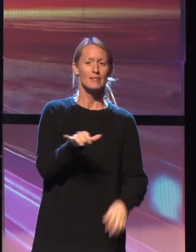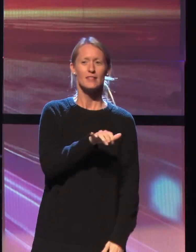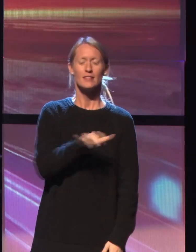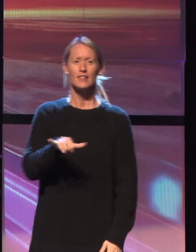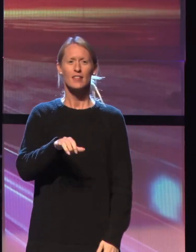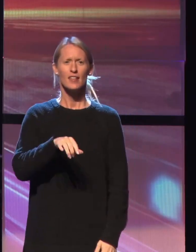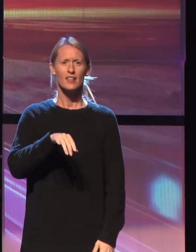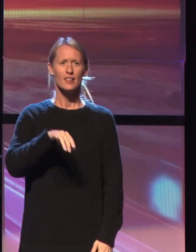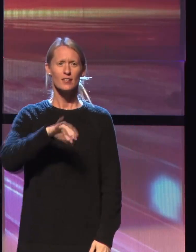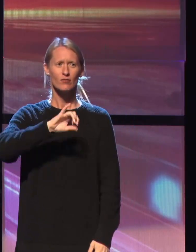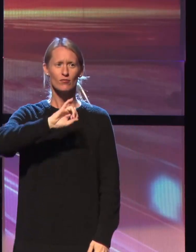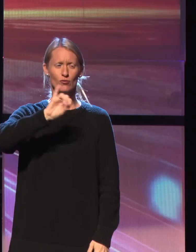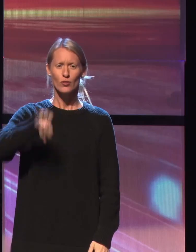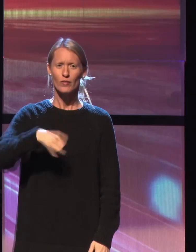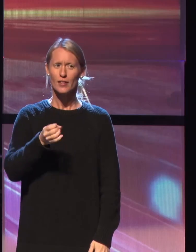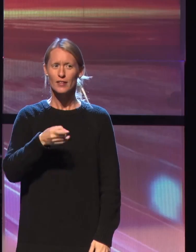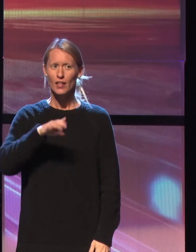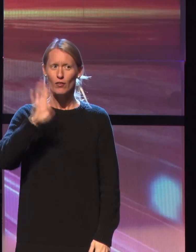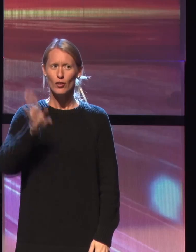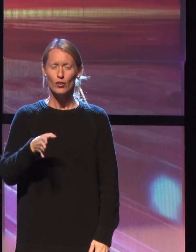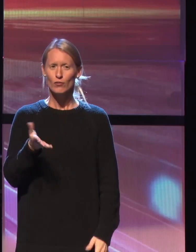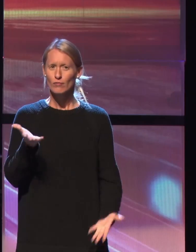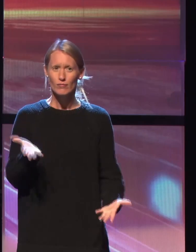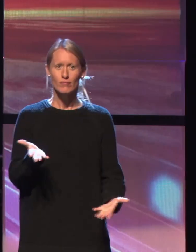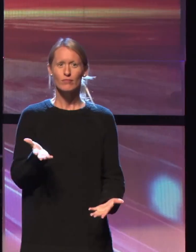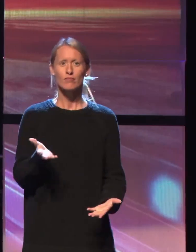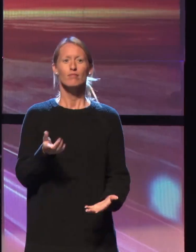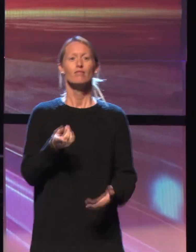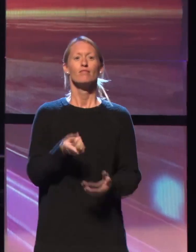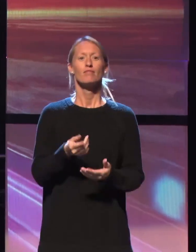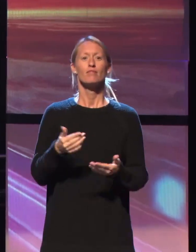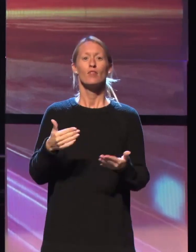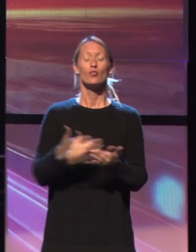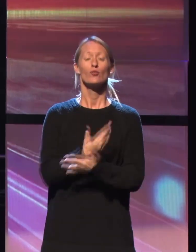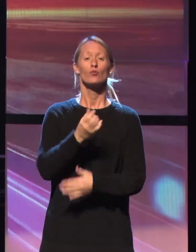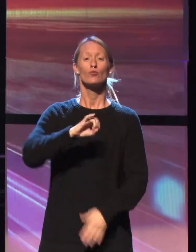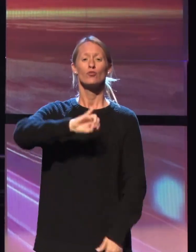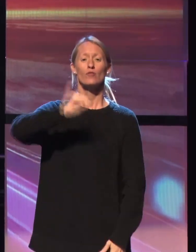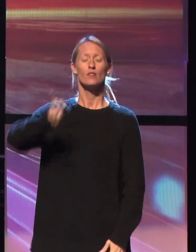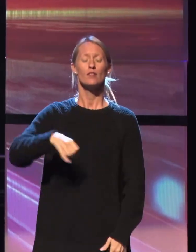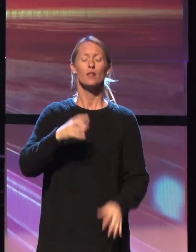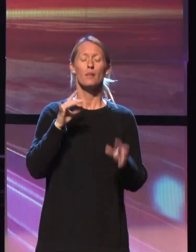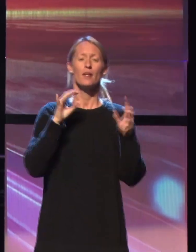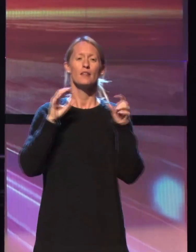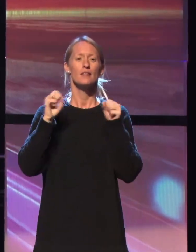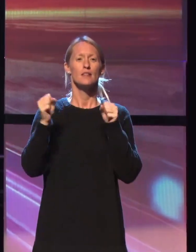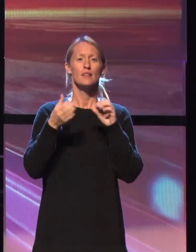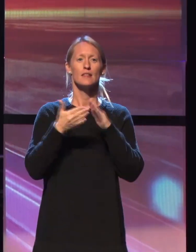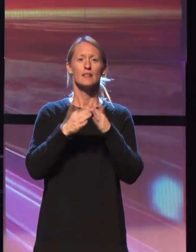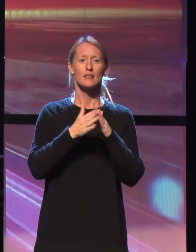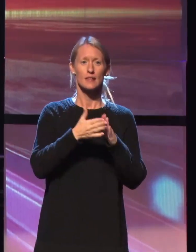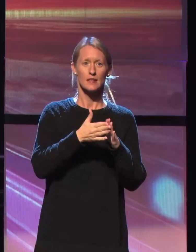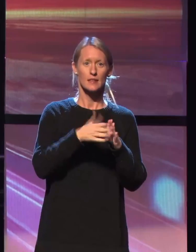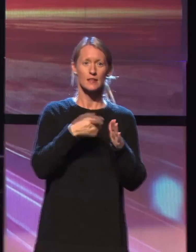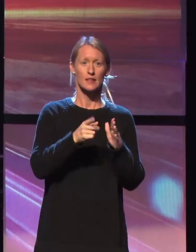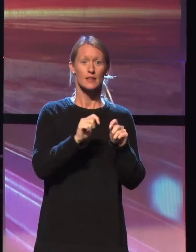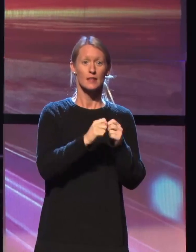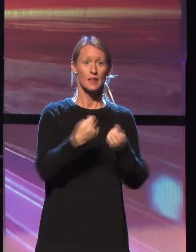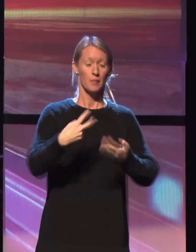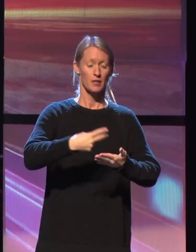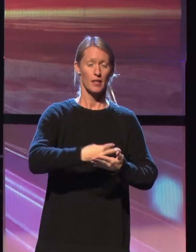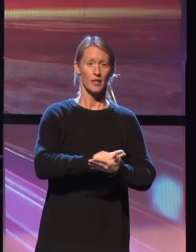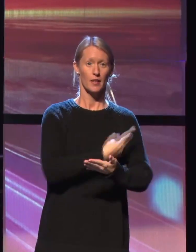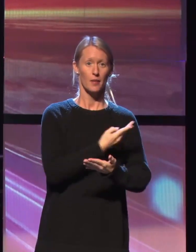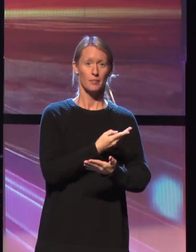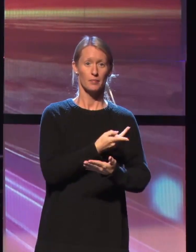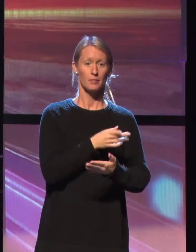it, you're like, no, what's the issue? Well, the New Jerusalem is this magnificent city where Team Lamb takes up residence. And we get